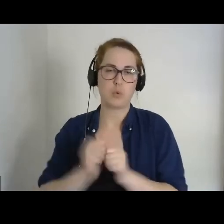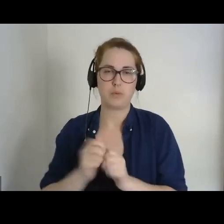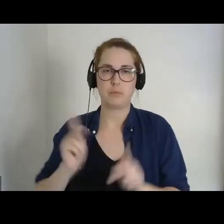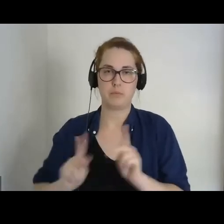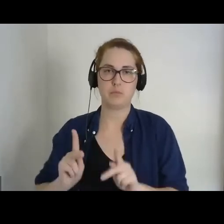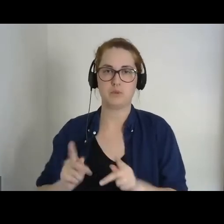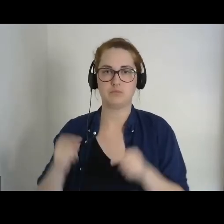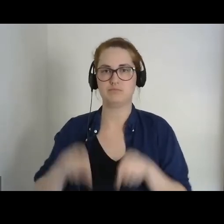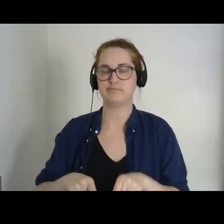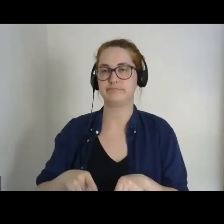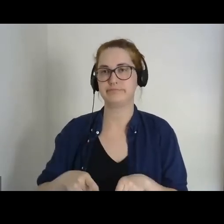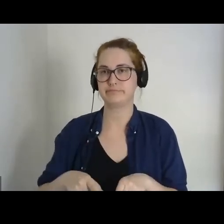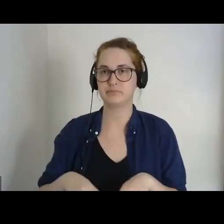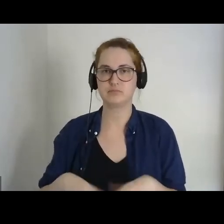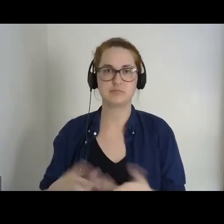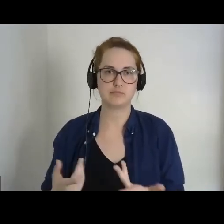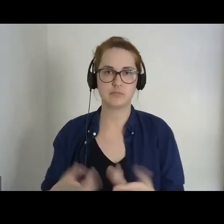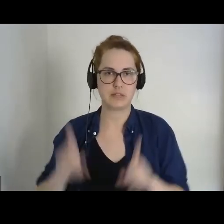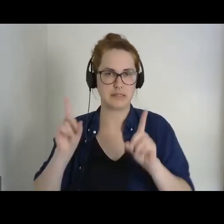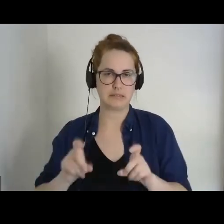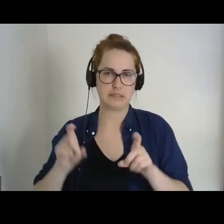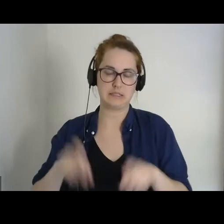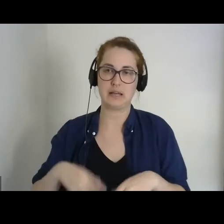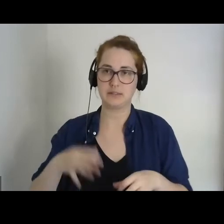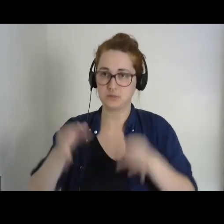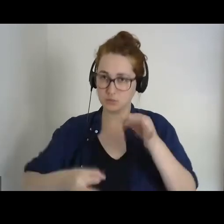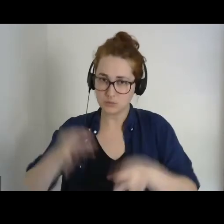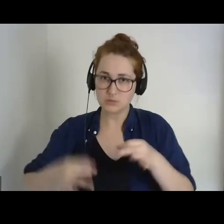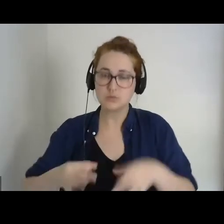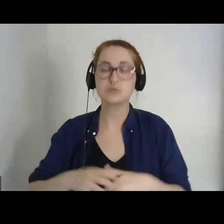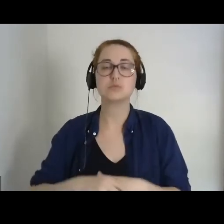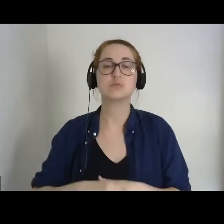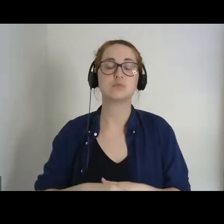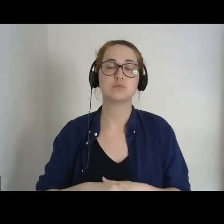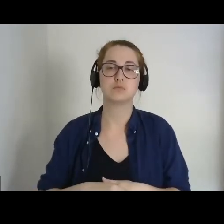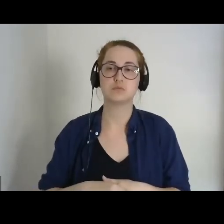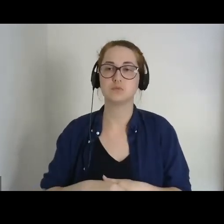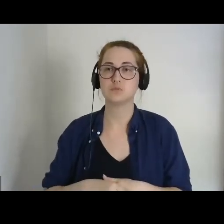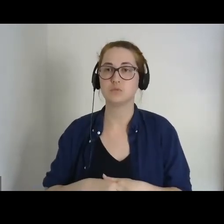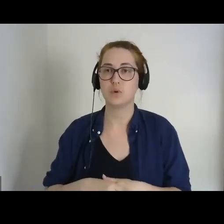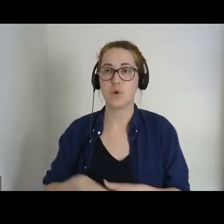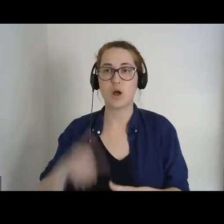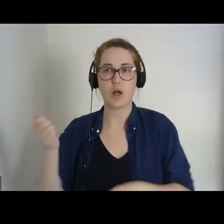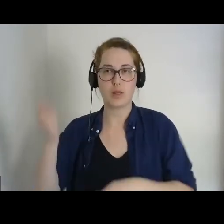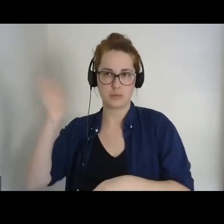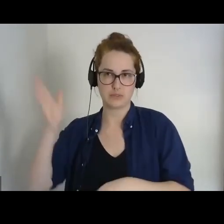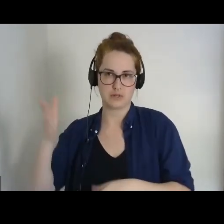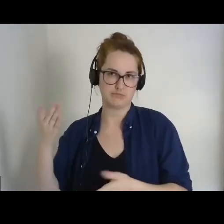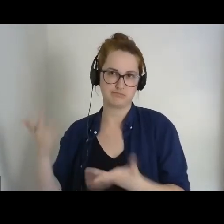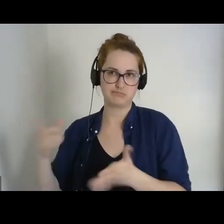Slatter is one of those test cases that we worked on, which Roselle and Bonnie mentioned, and I'll add a little